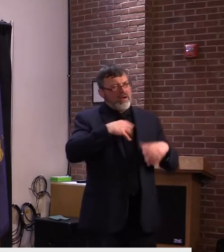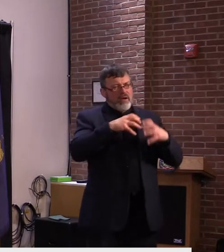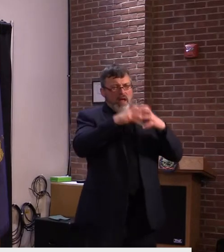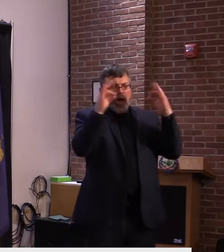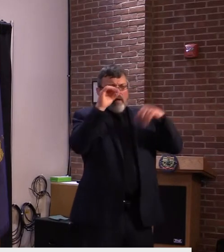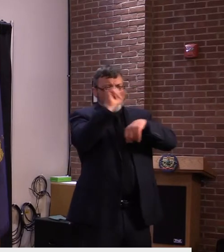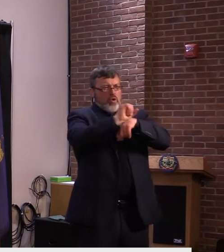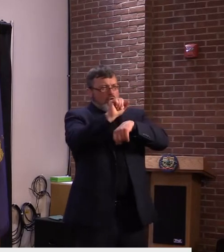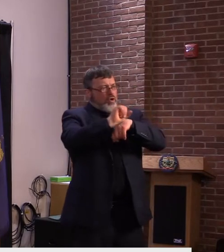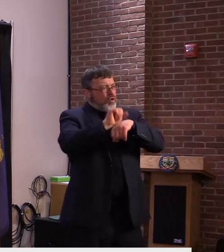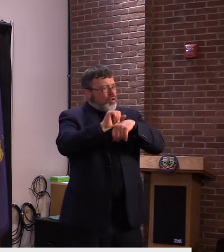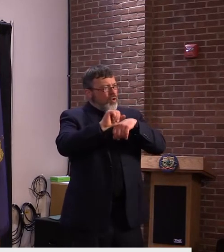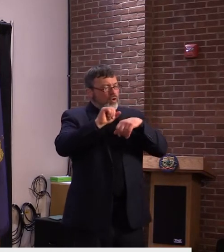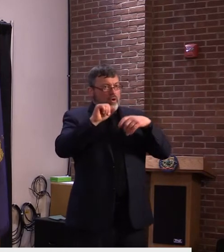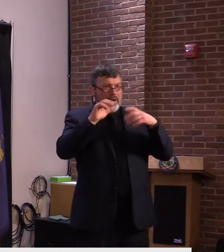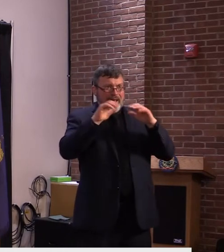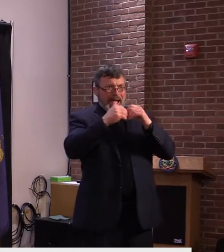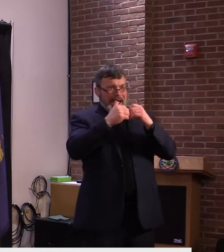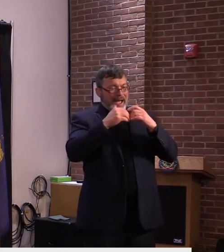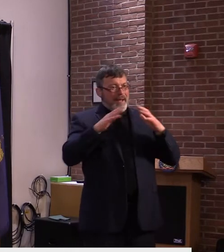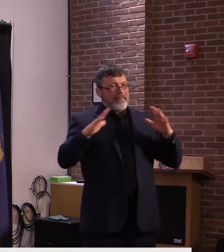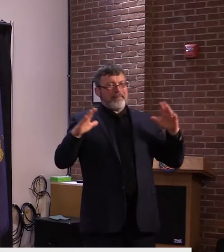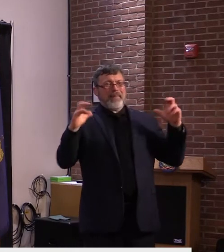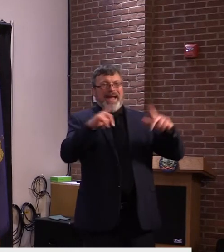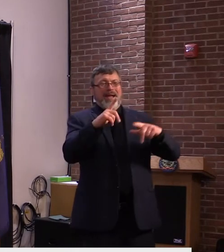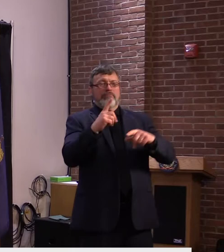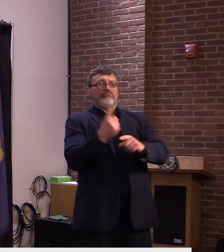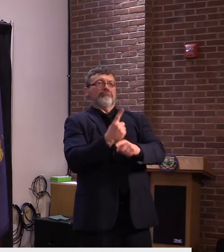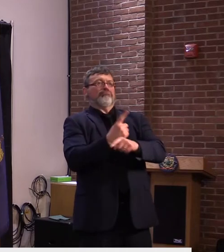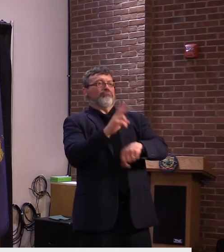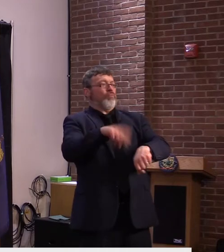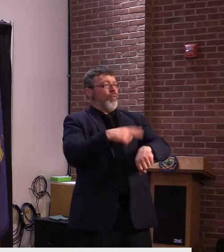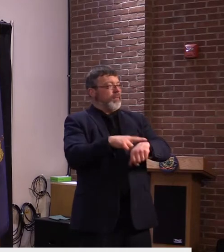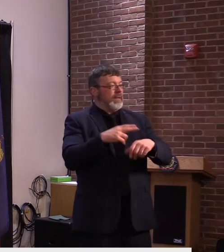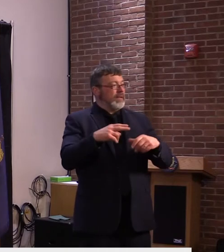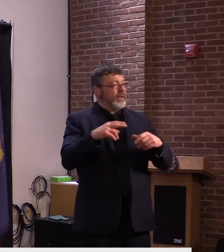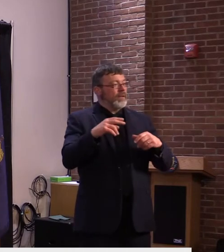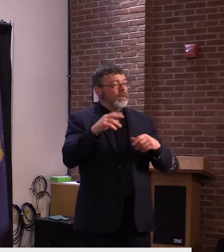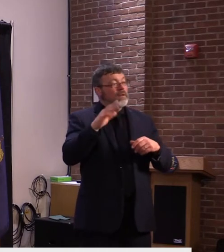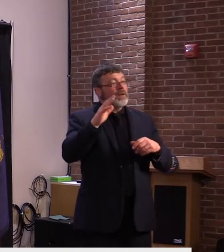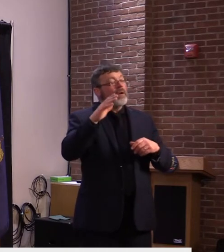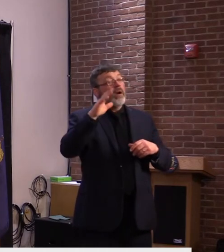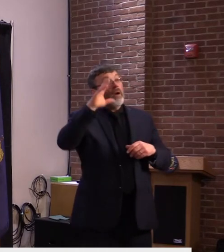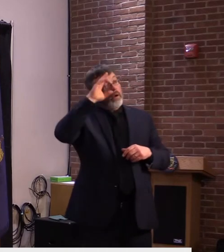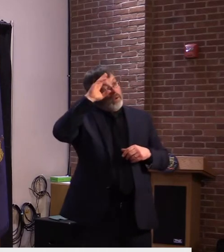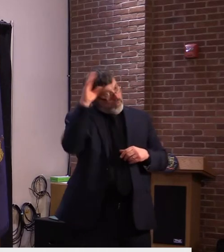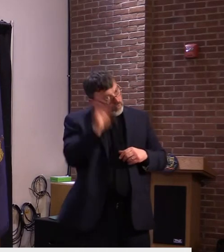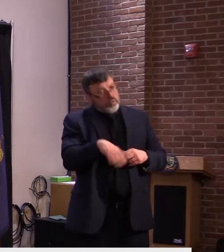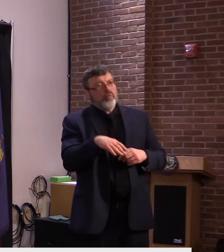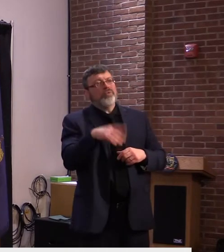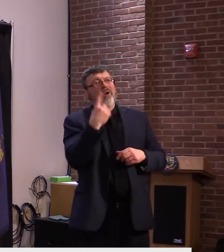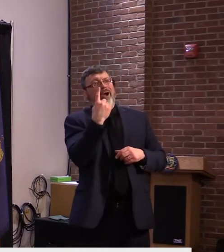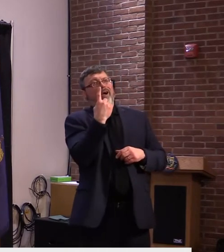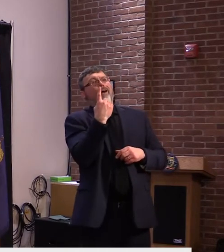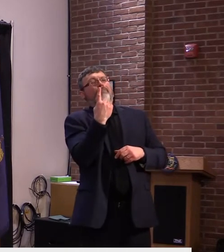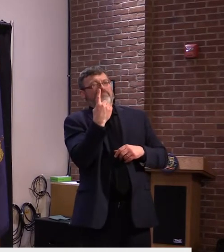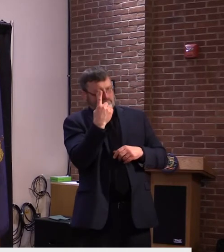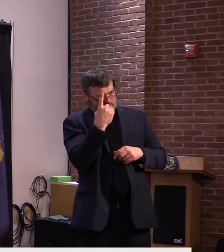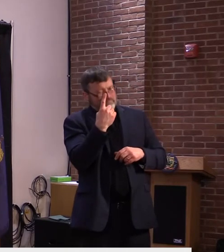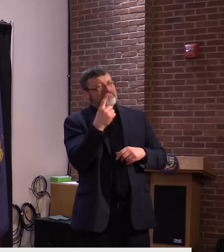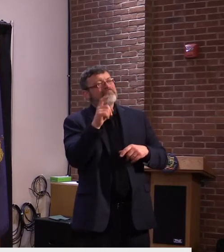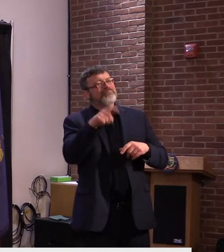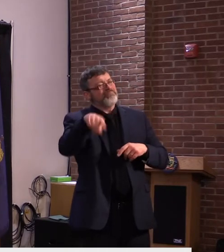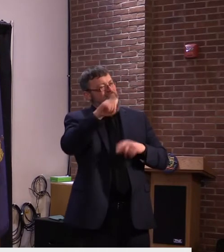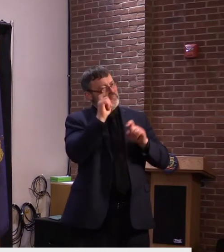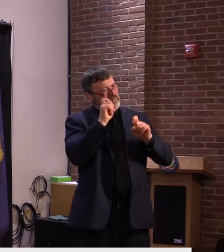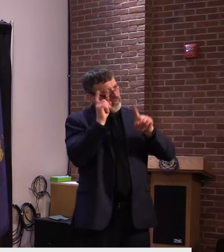I mean, that was important to us because we knew that they were better in school than out of school. Regardless of whether they were wearing a mask or